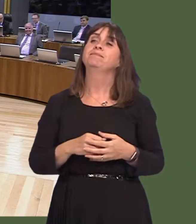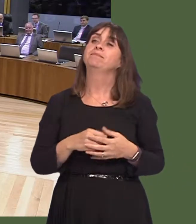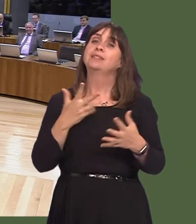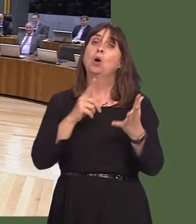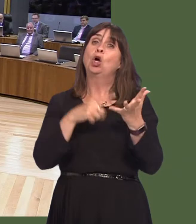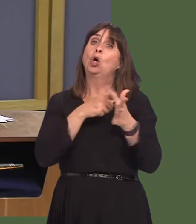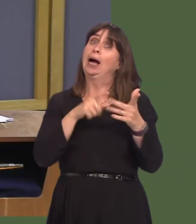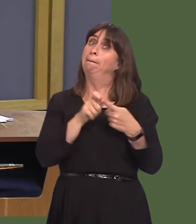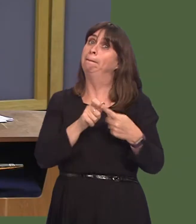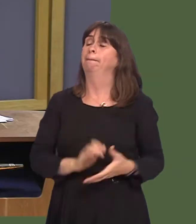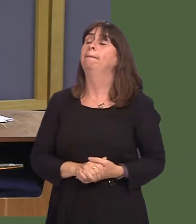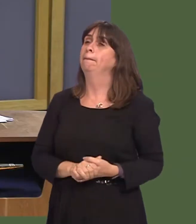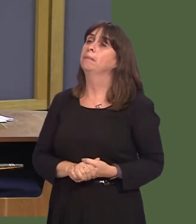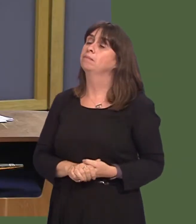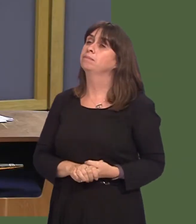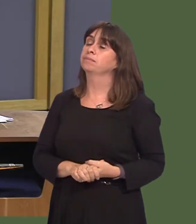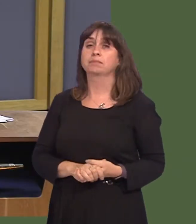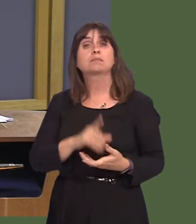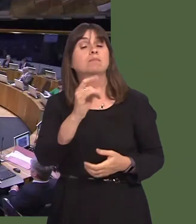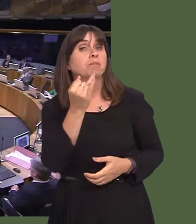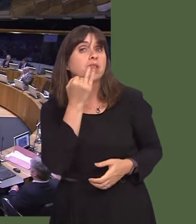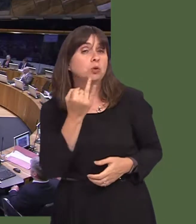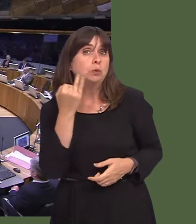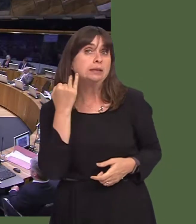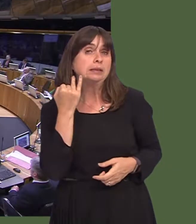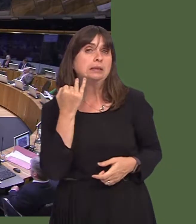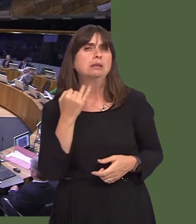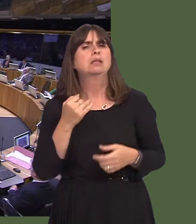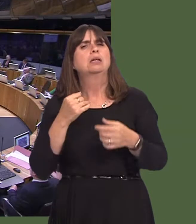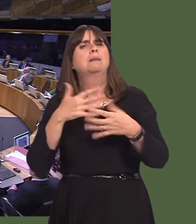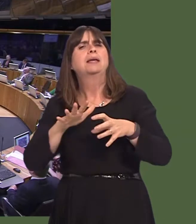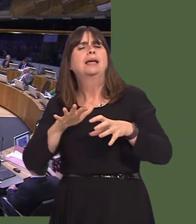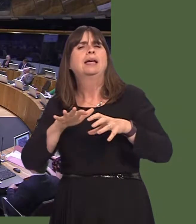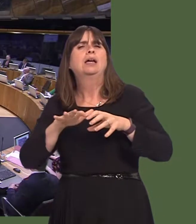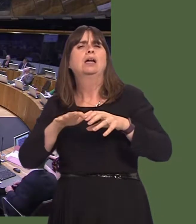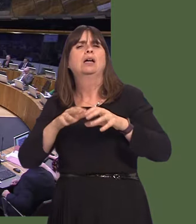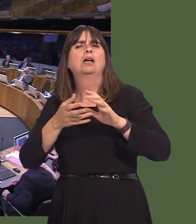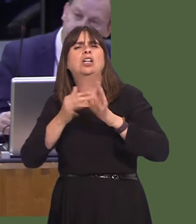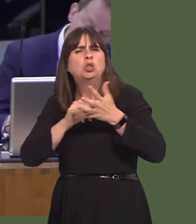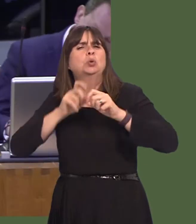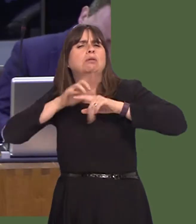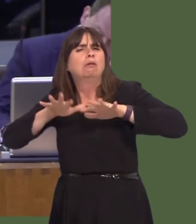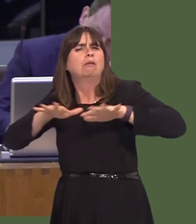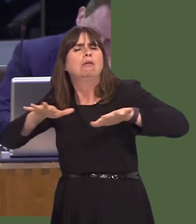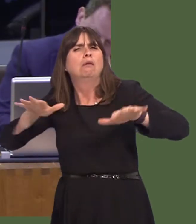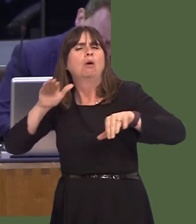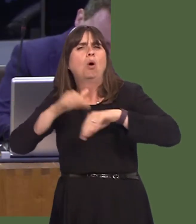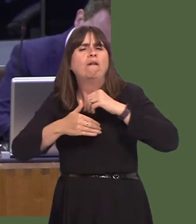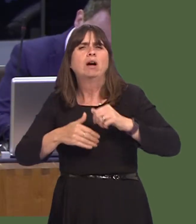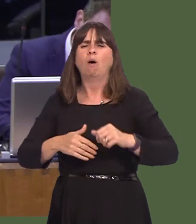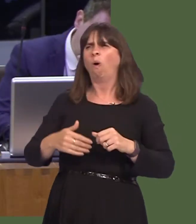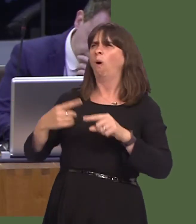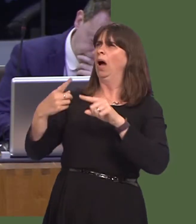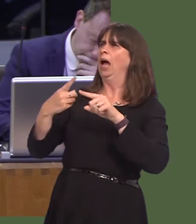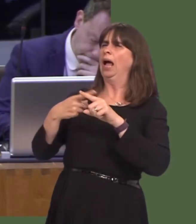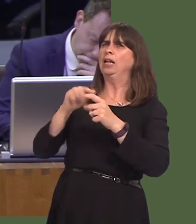Leader of the UKIP group, Caroline Jones. First Minister, last week there were some comments in the media with regards to English prisoners in